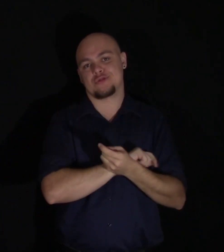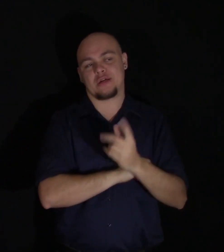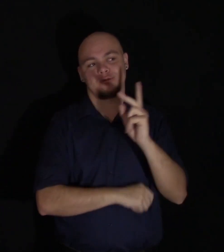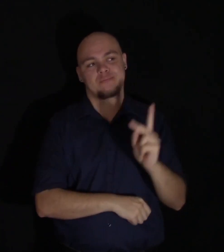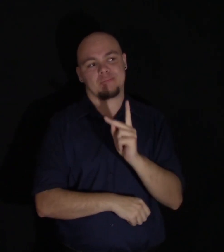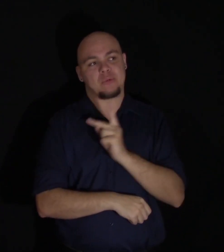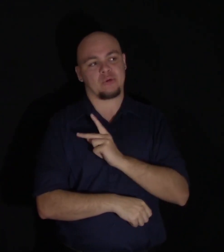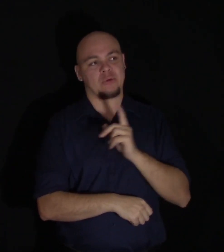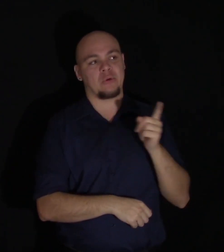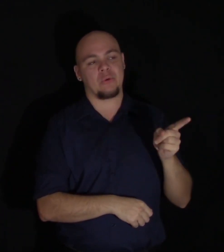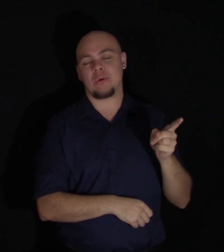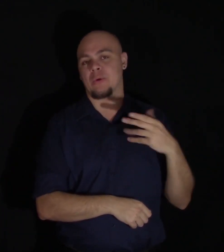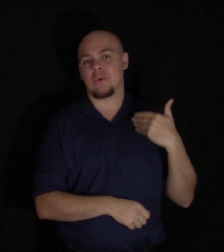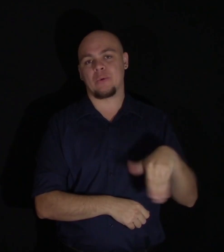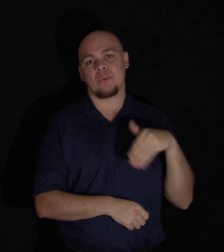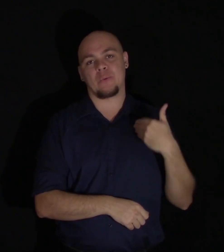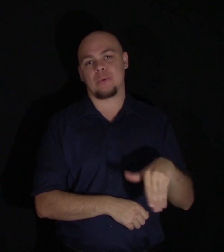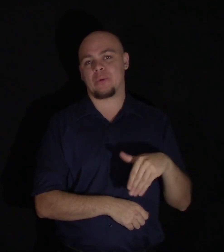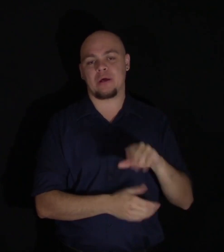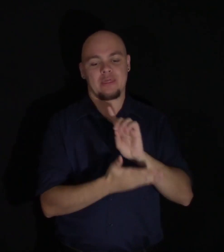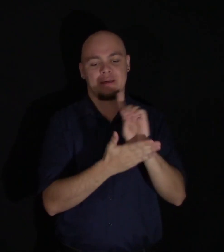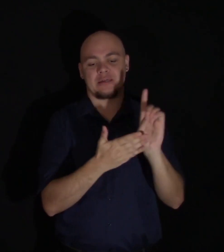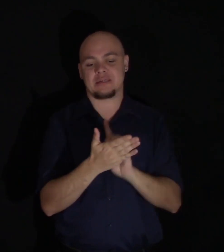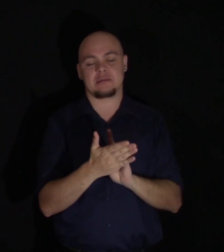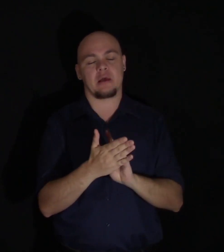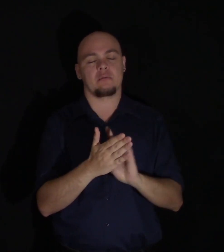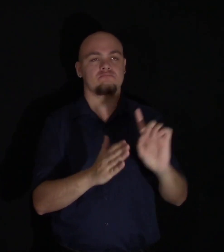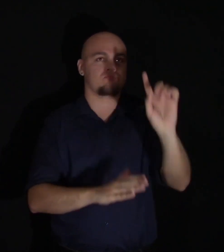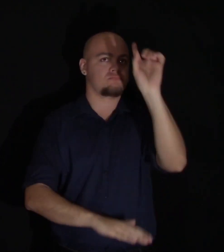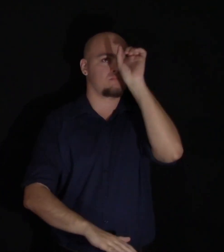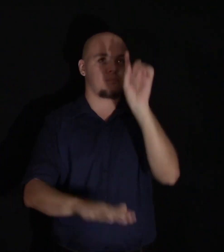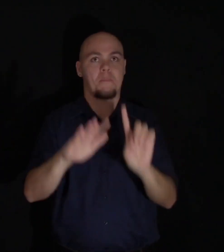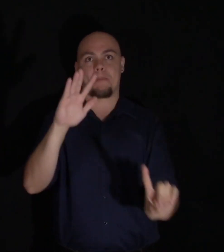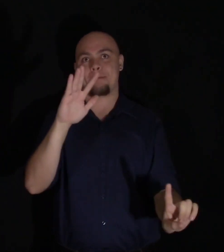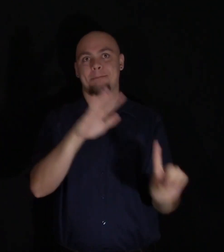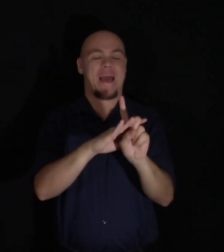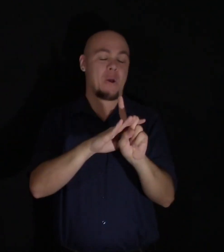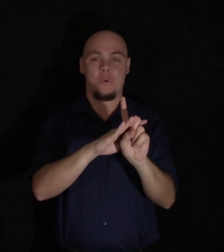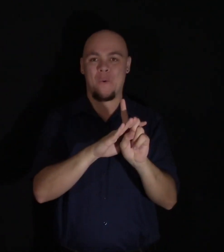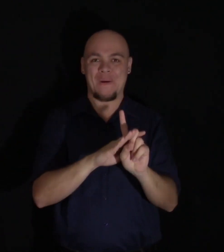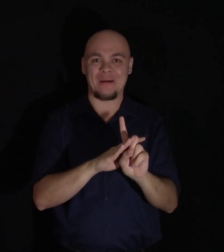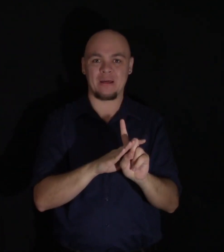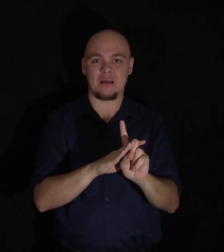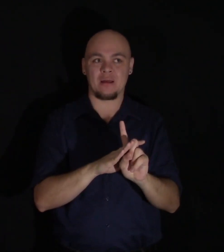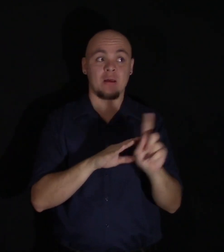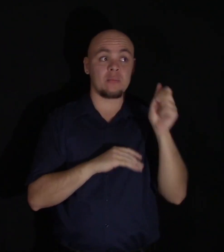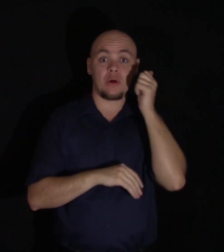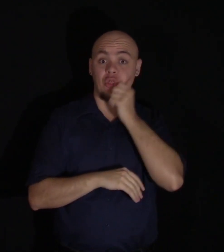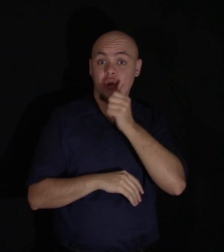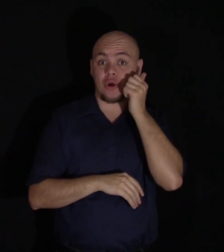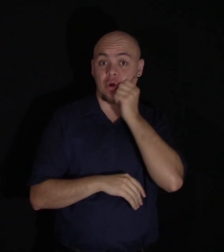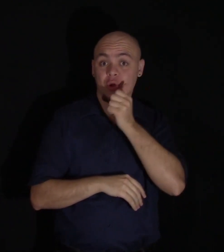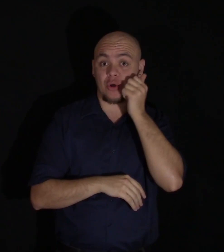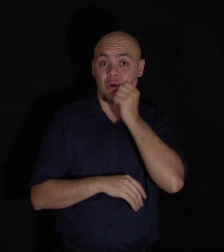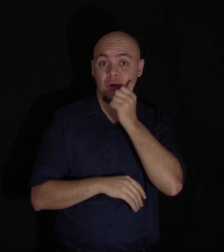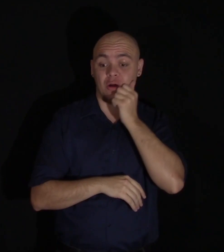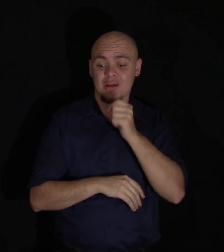the breakthrough design that happened from it. But I've never really seen him tell the story of the little girl without a tear in his